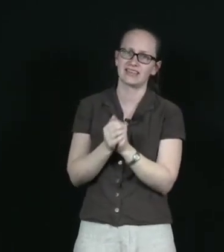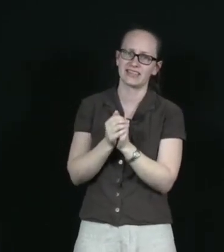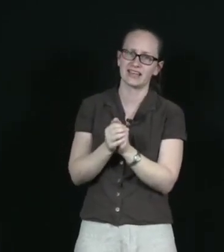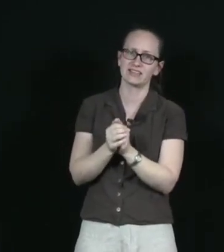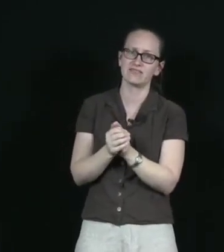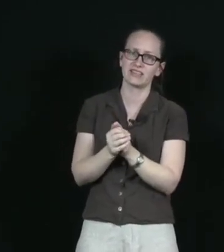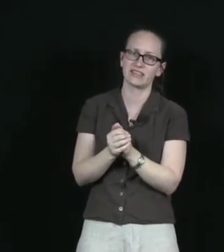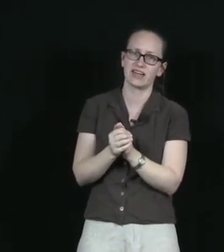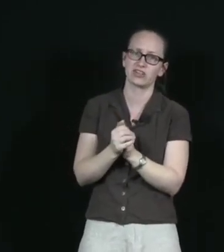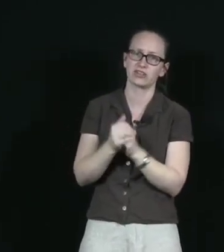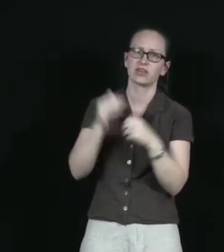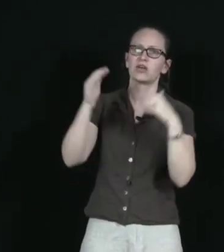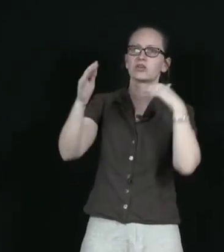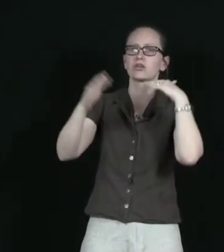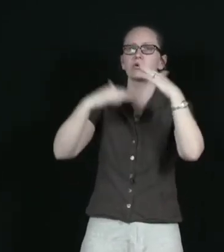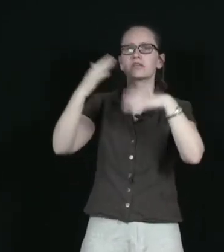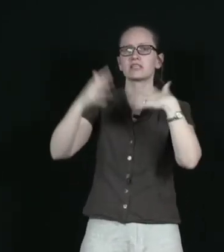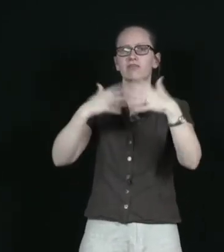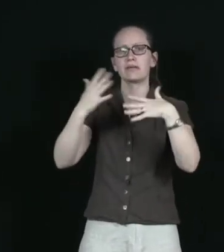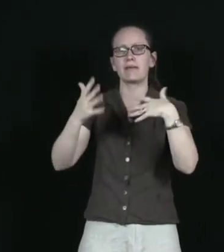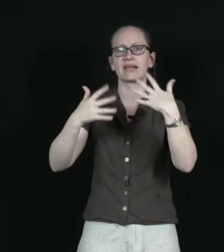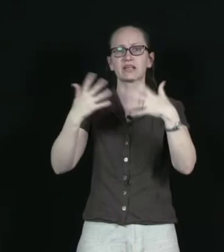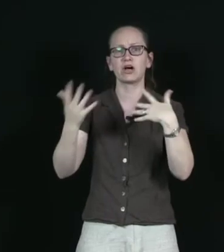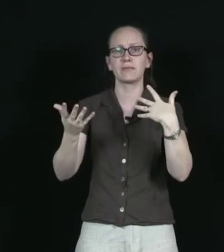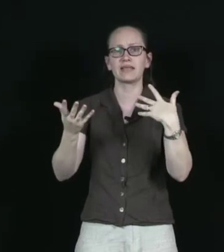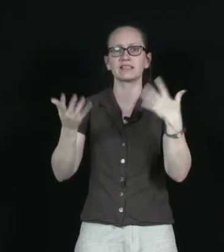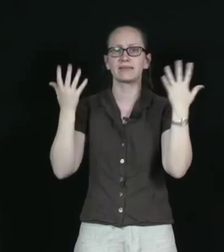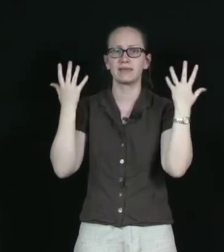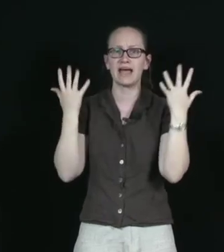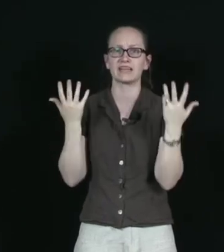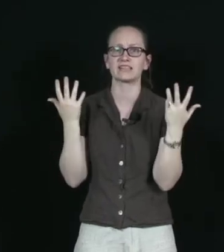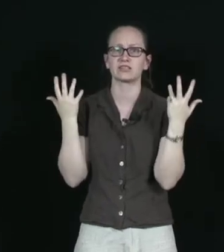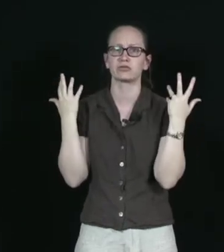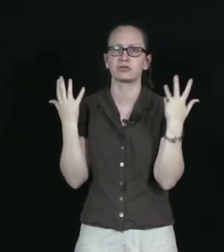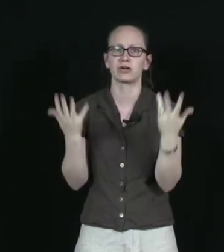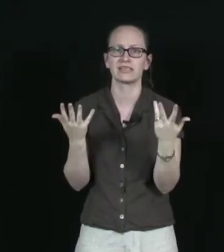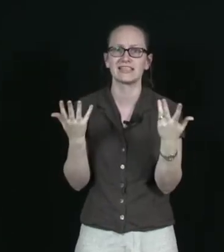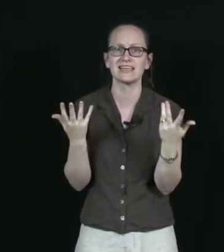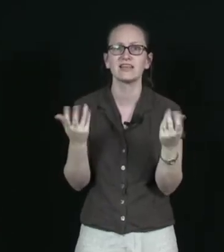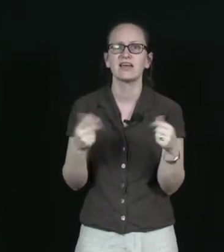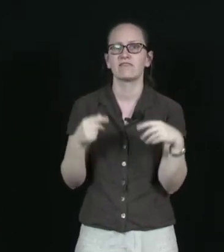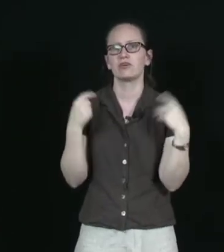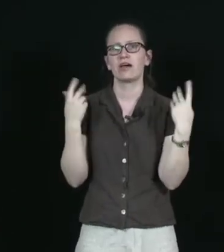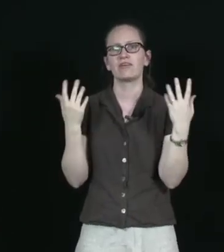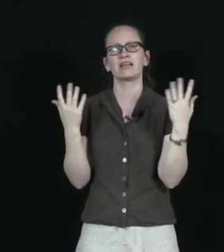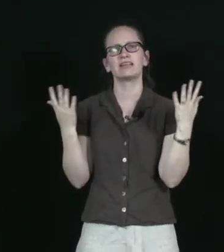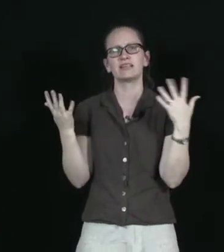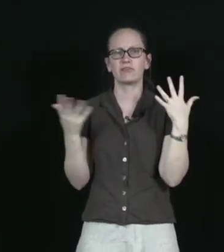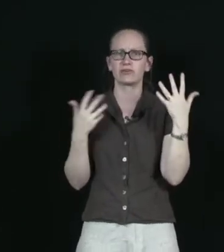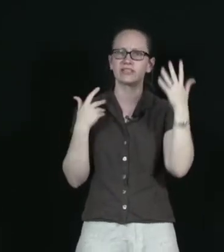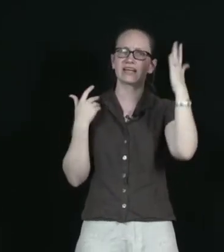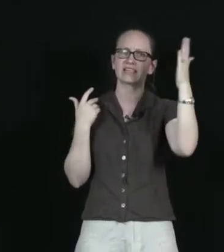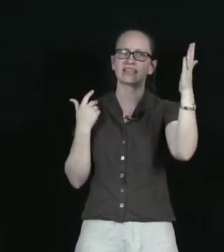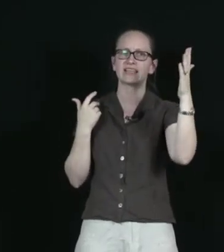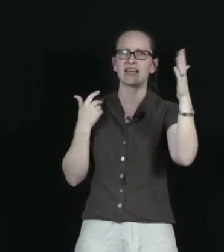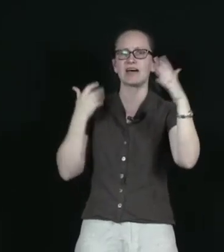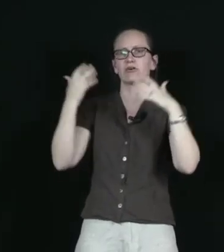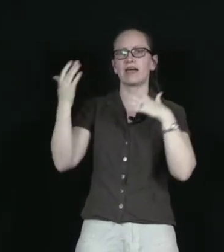the second investigation. So all this feedback and comments can be accessed through Turnitin. If you have any difficulty accessing that or